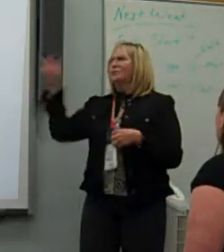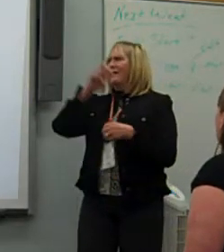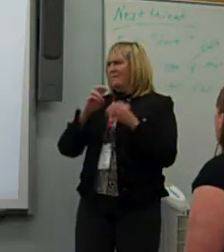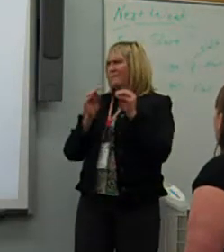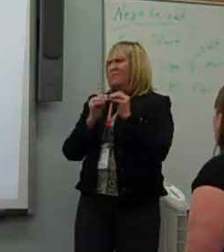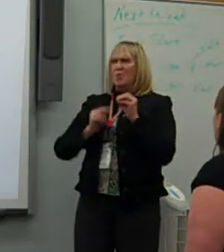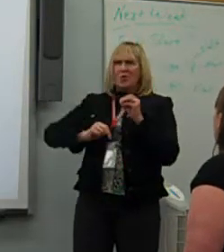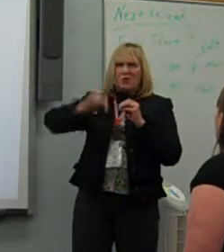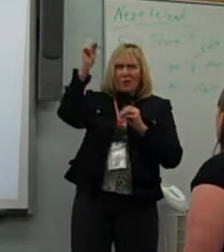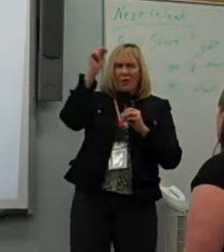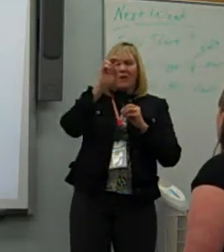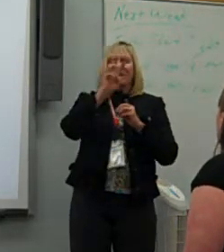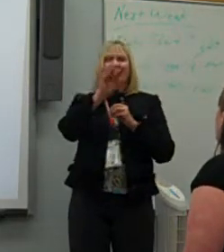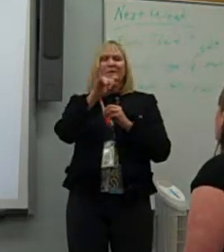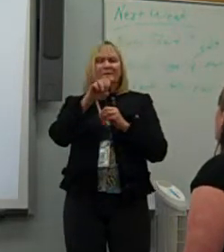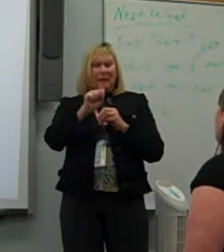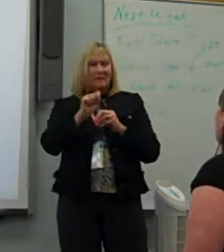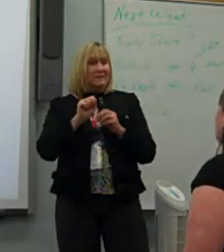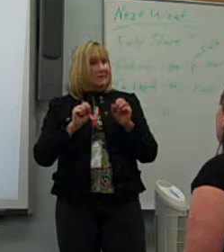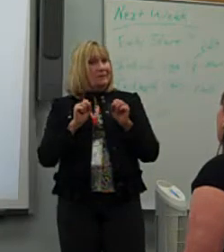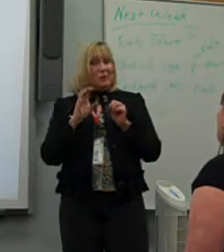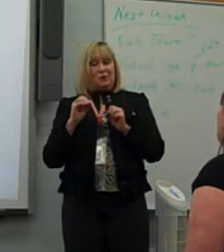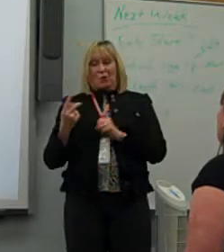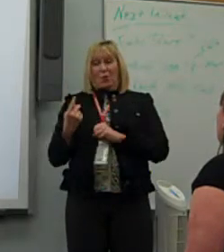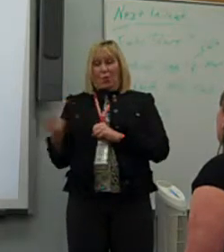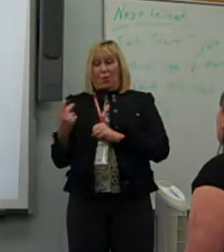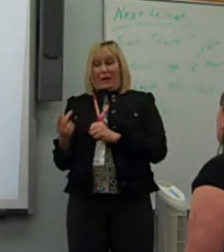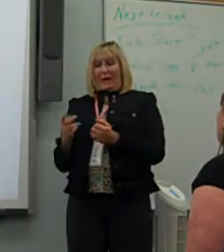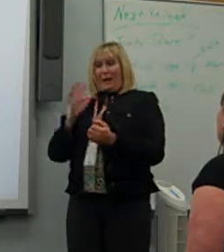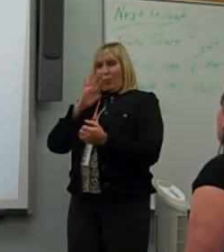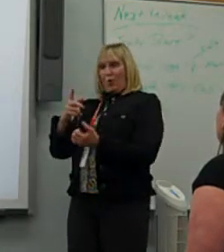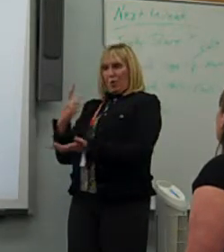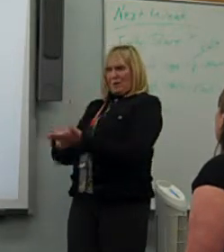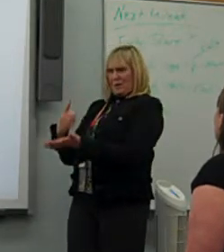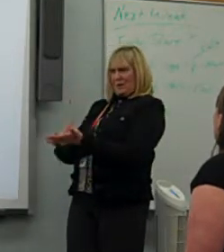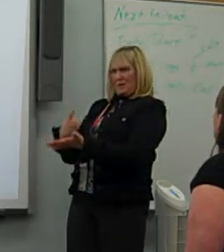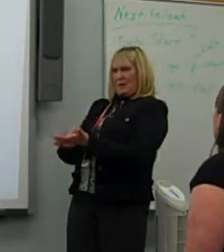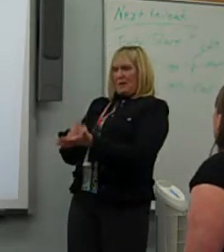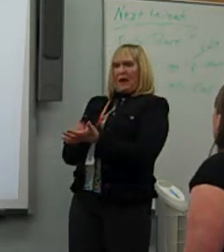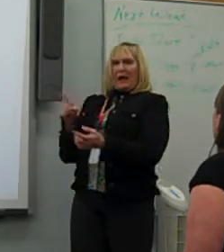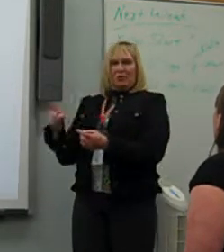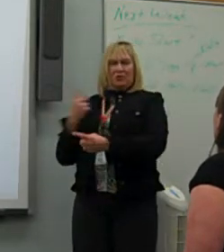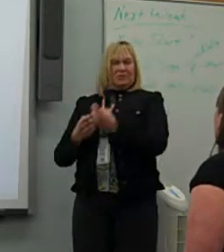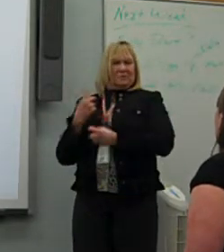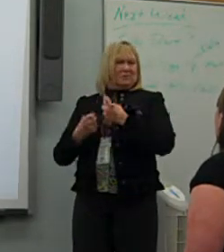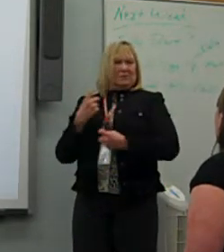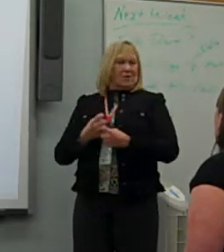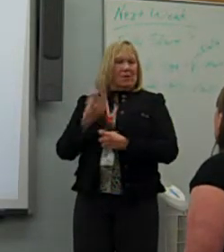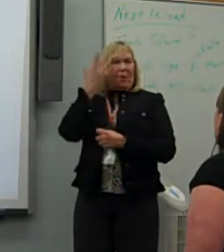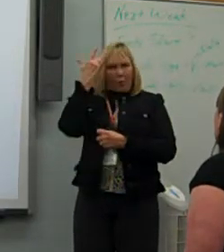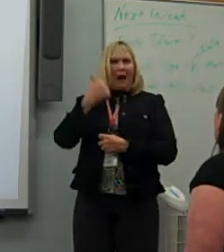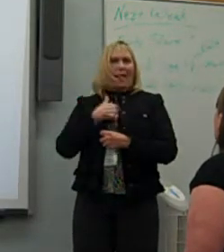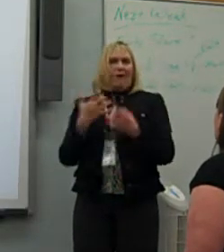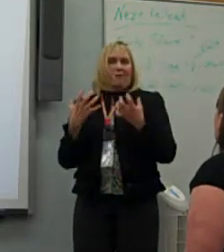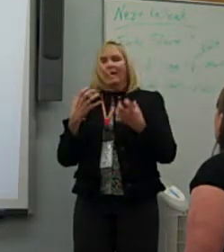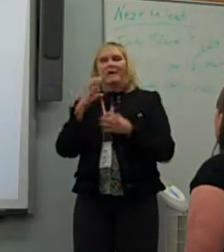everywhere. She would do a lot of traveling in northern Wisconsin, and the two of us would be discussing all of these